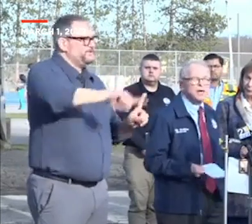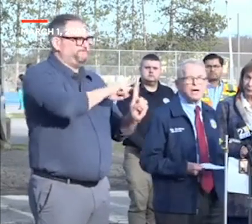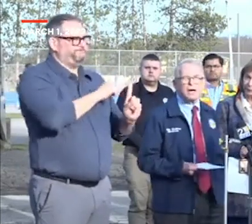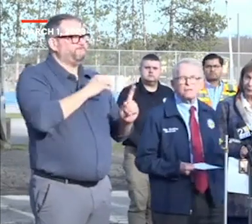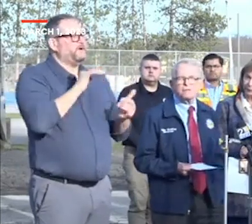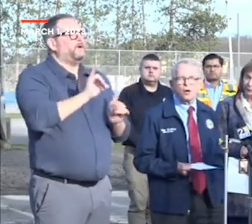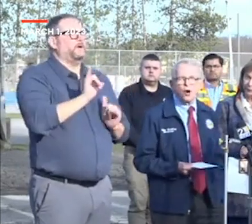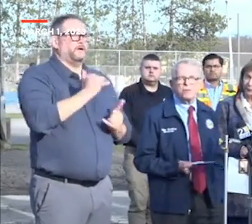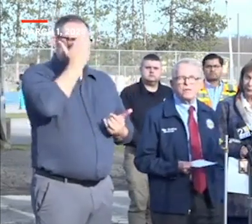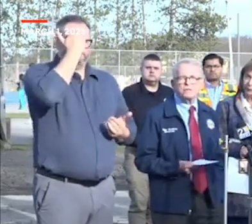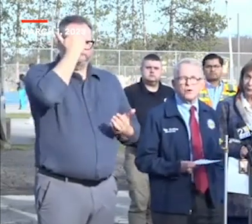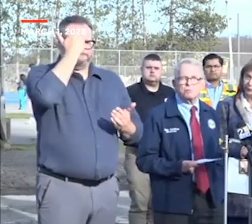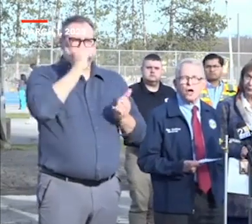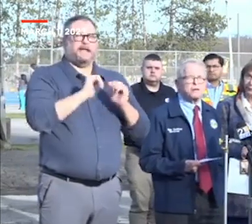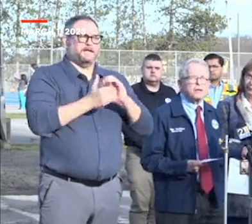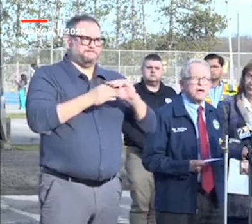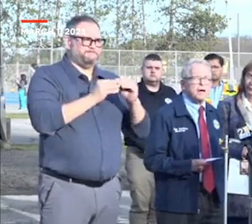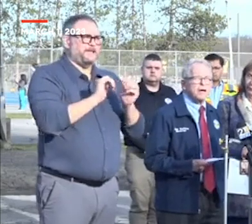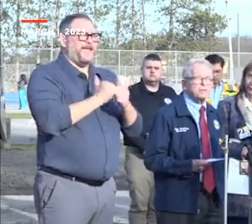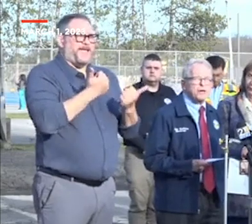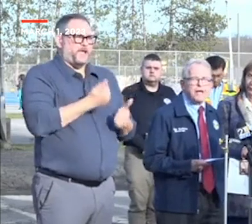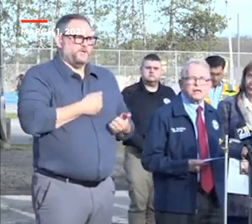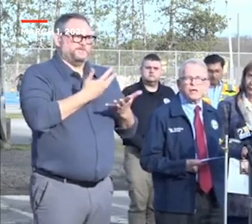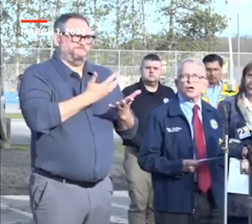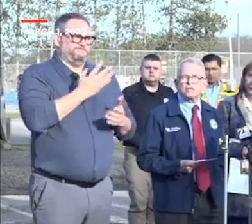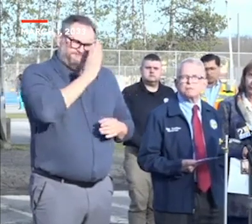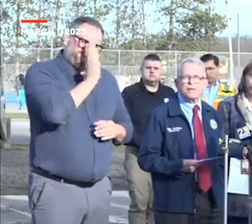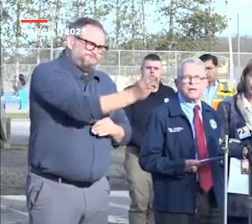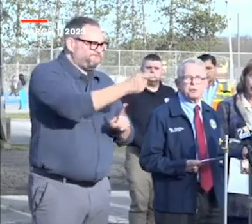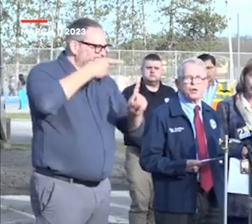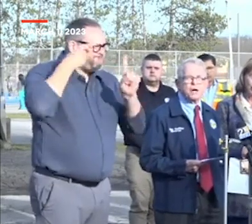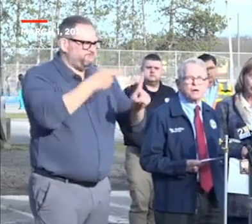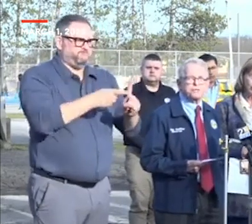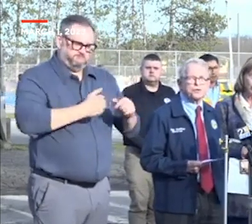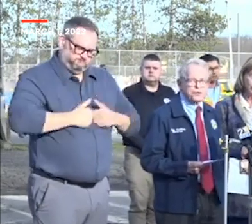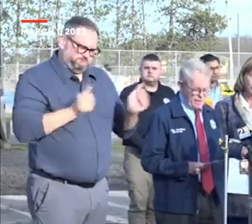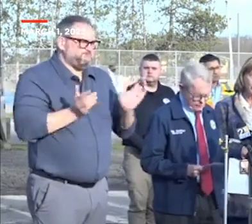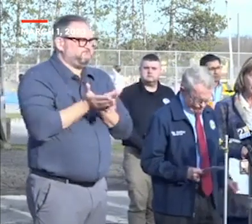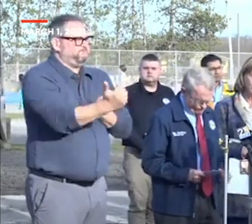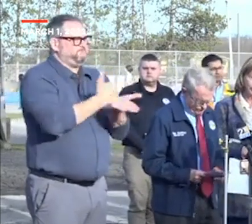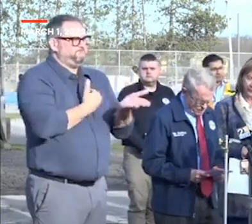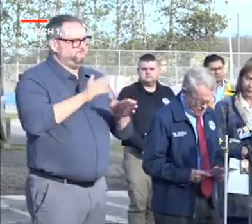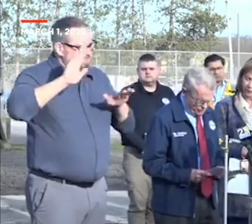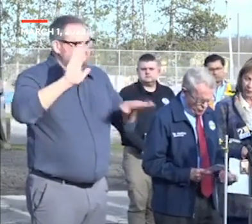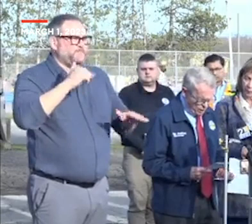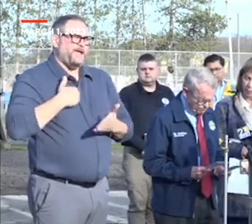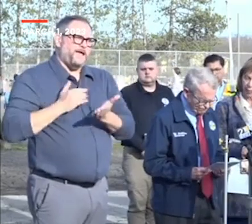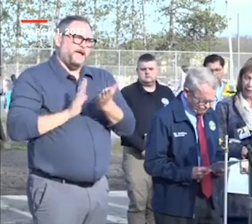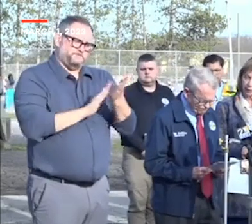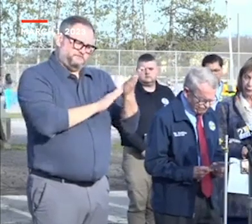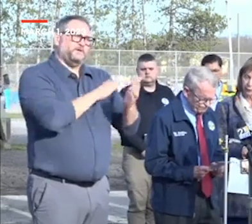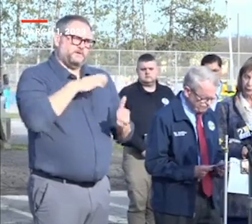do, from very open and very blunt and very candid hearings. And I applaud Congress for doing that as